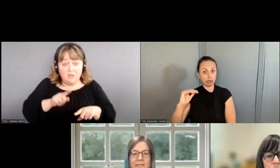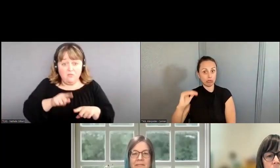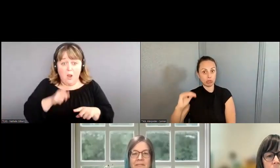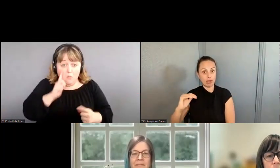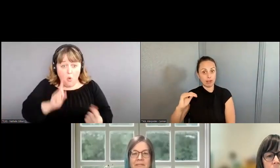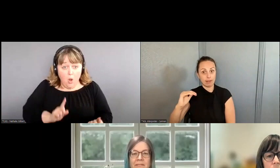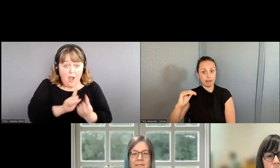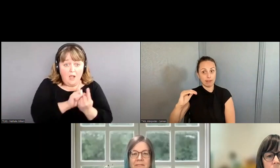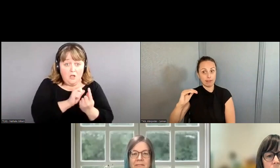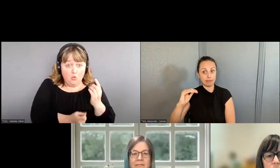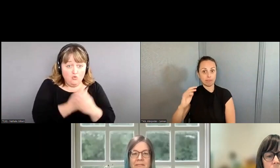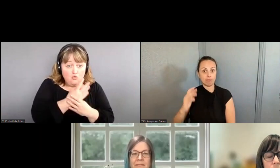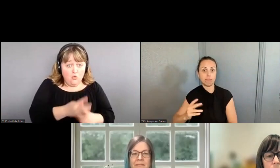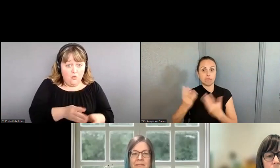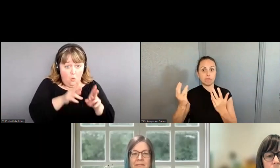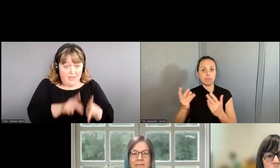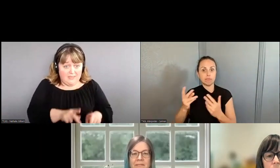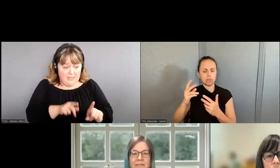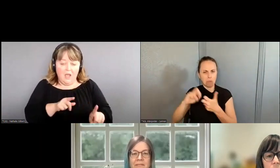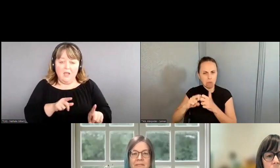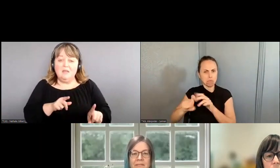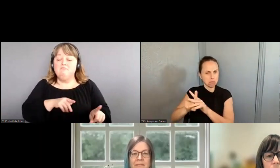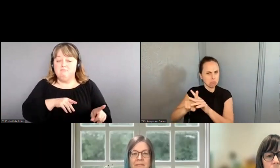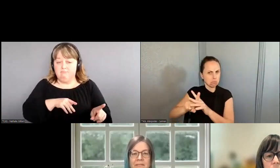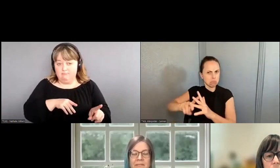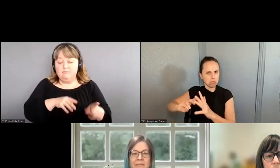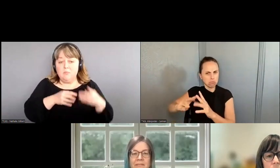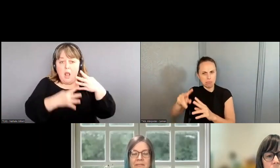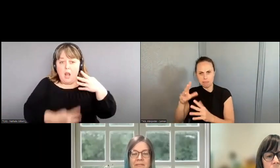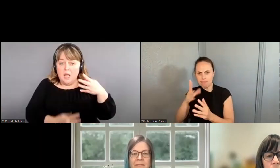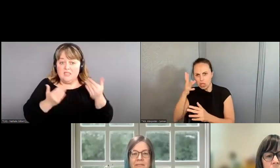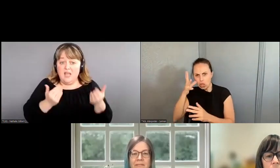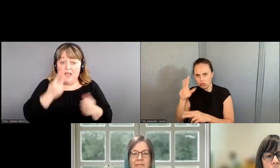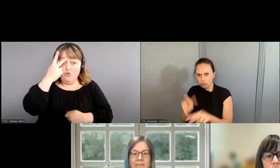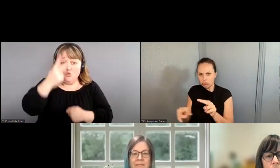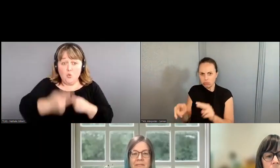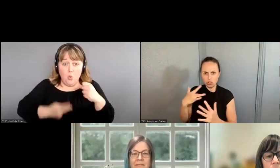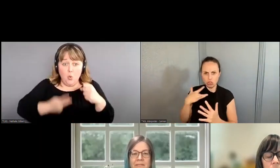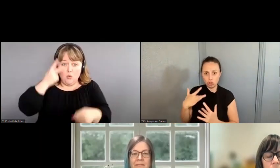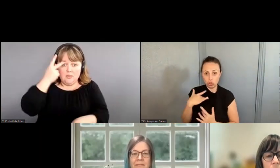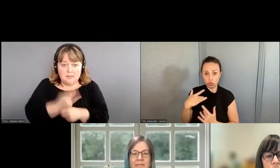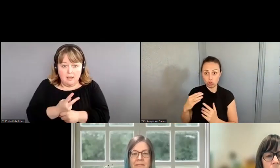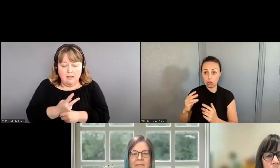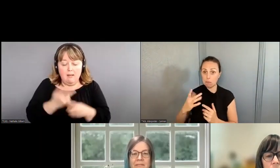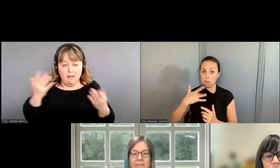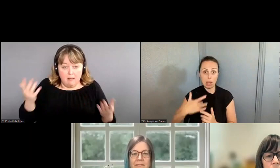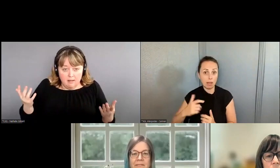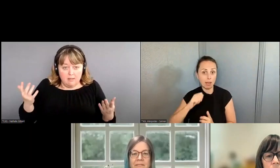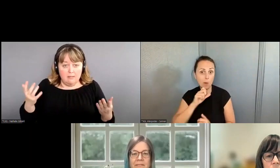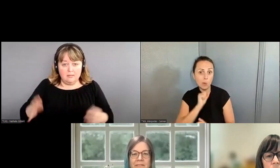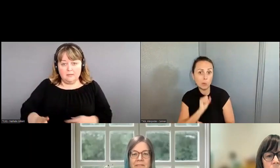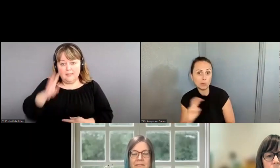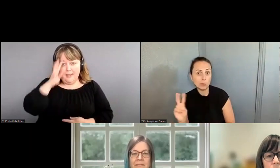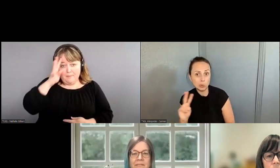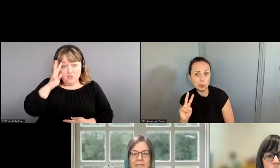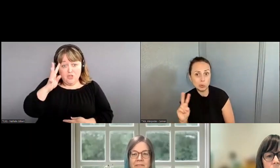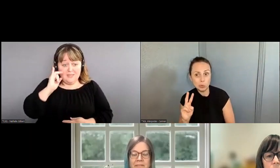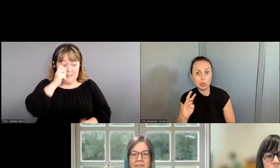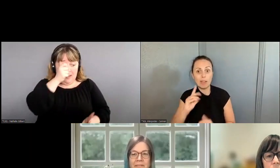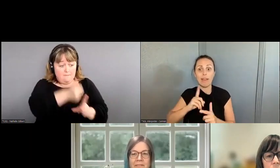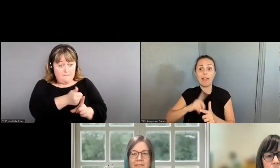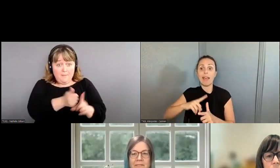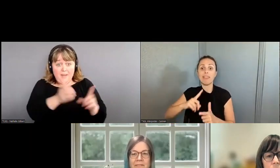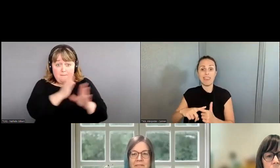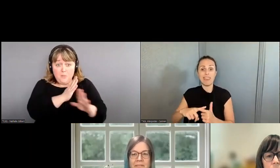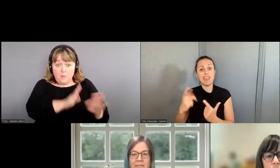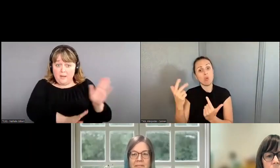starts presenting with any concerns about their development, they are usually around the age of 2 years, and then they are